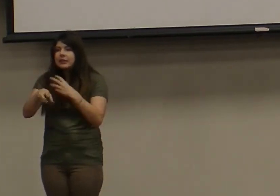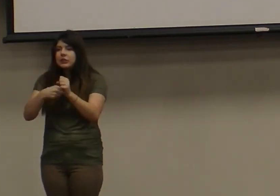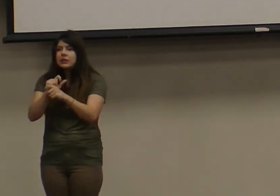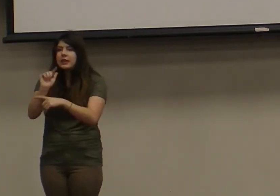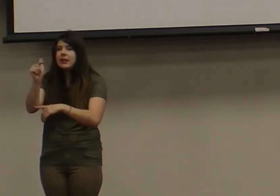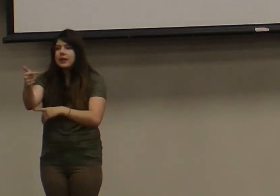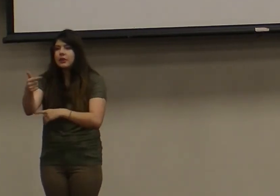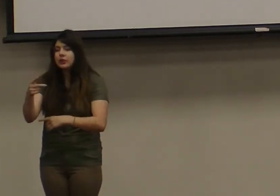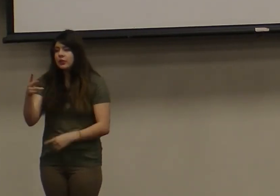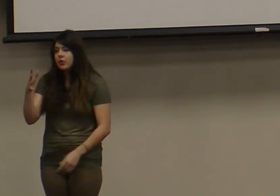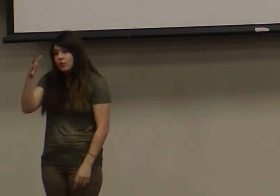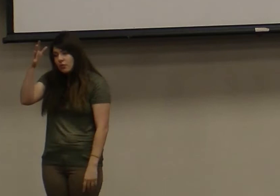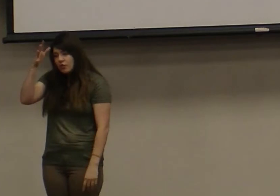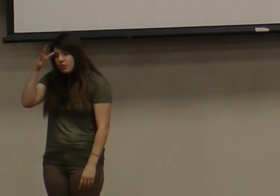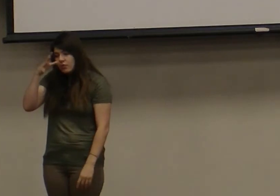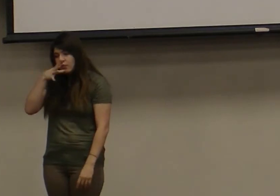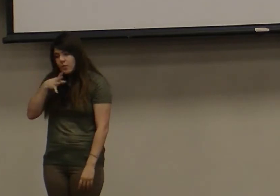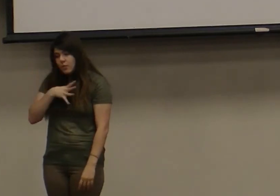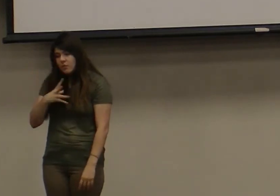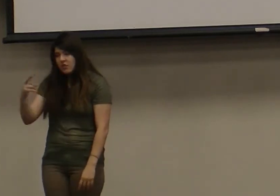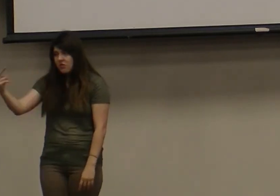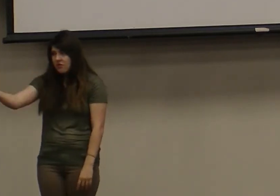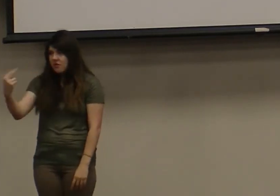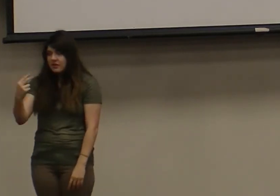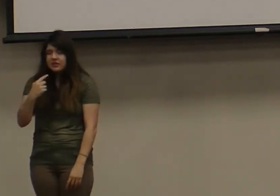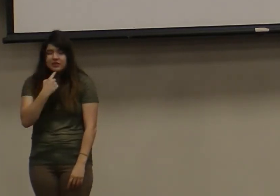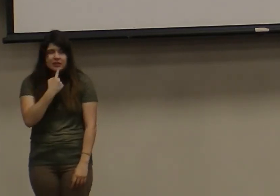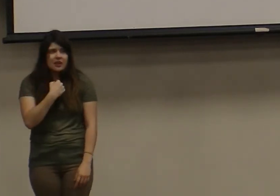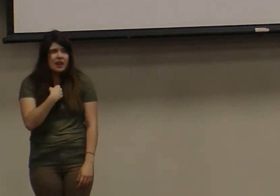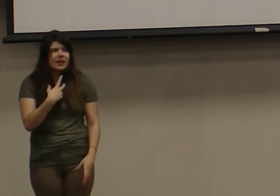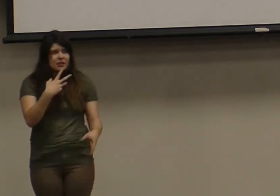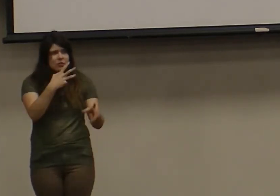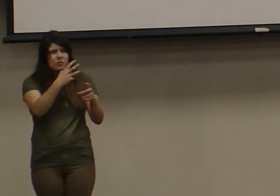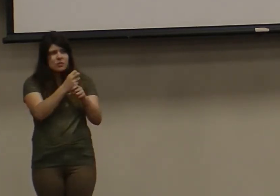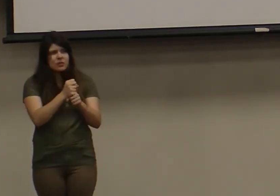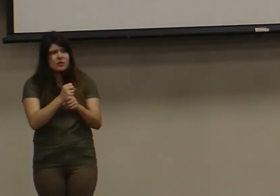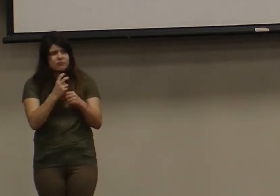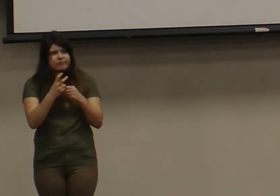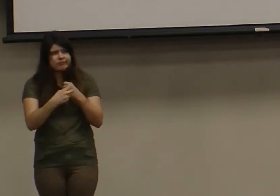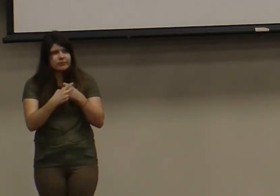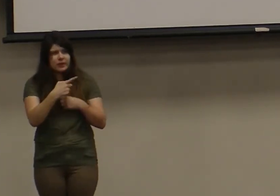at me again and said, I guess we'll hang on to it.